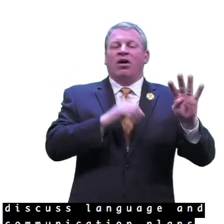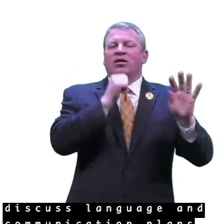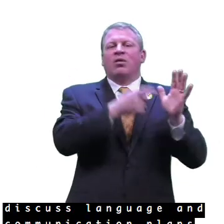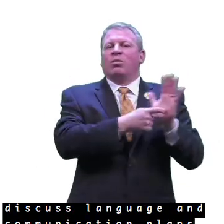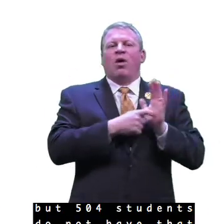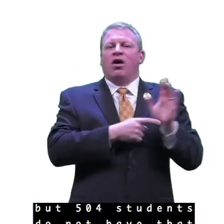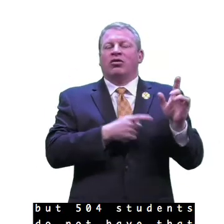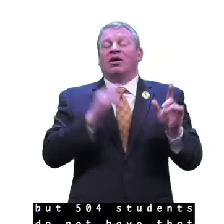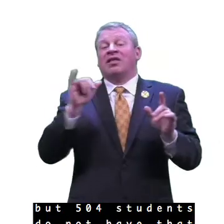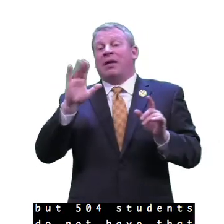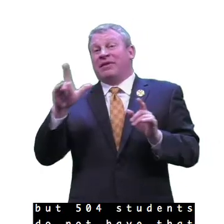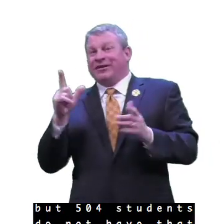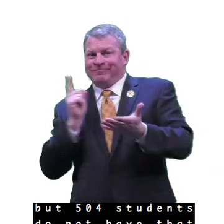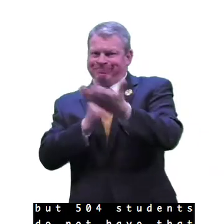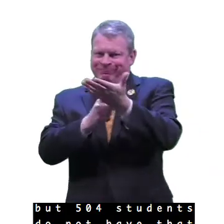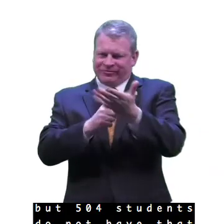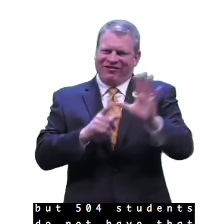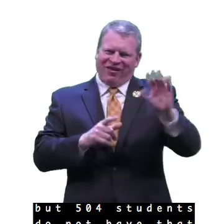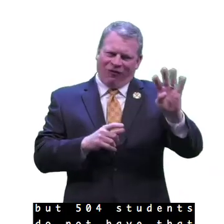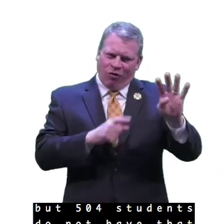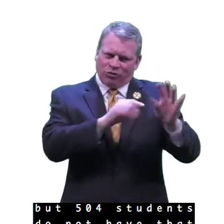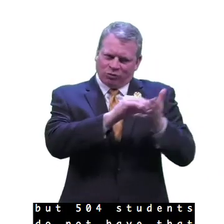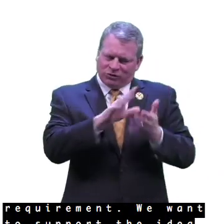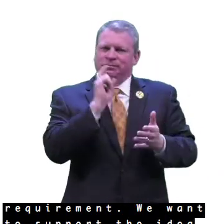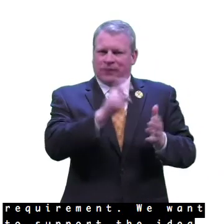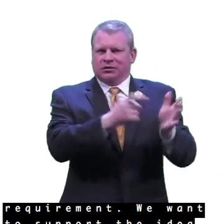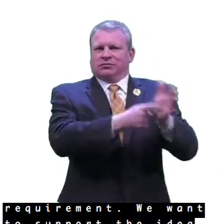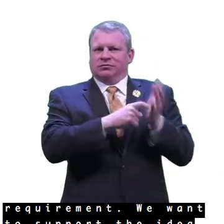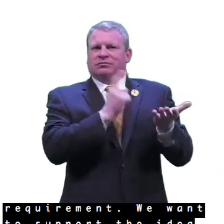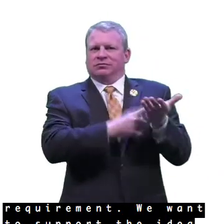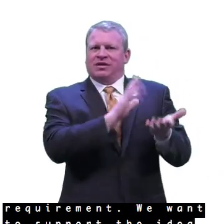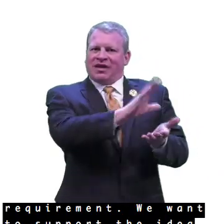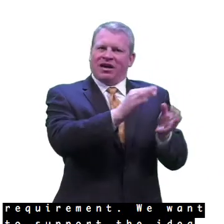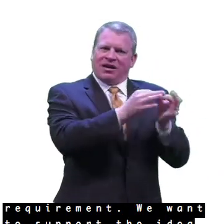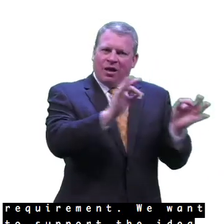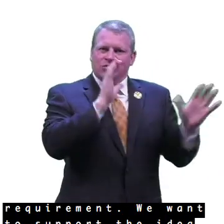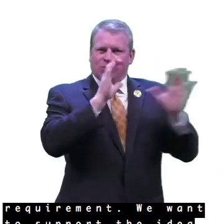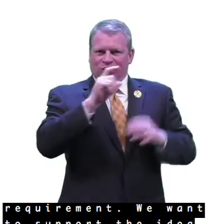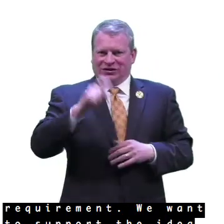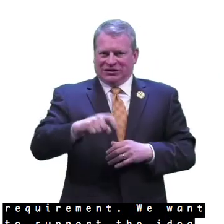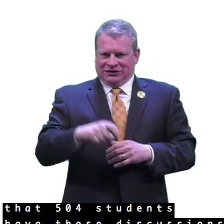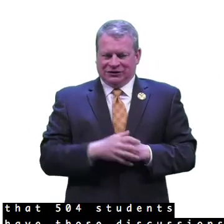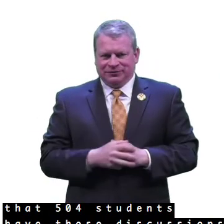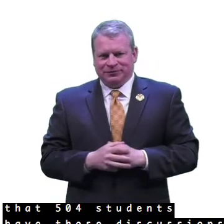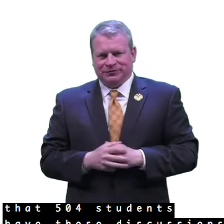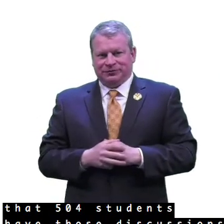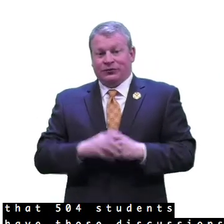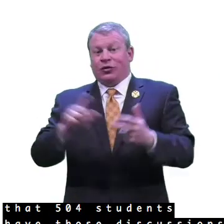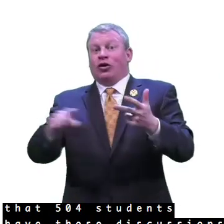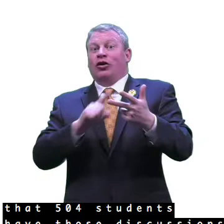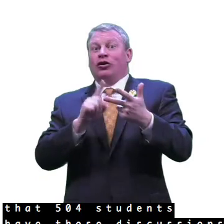communication plans, but 504 students do not have that requirement. We want to support the idea that 504 students have those